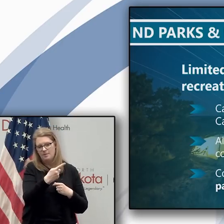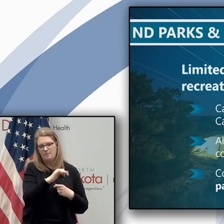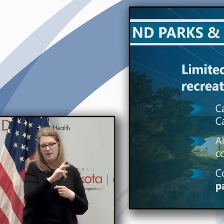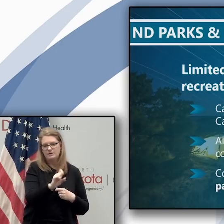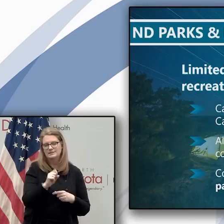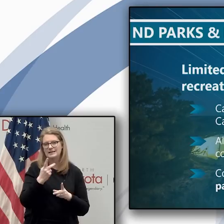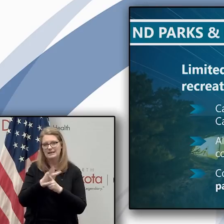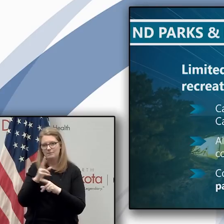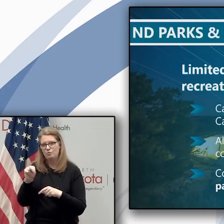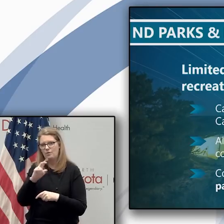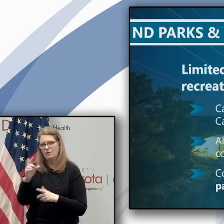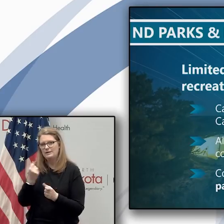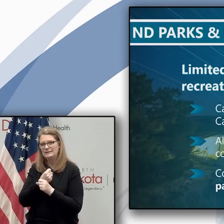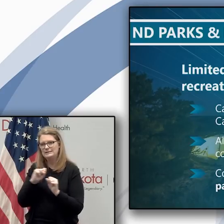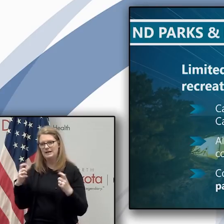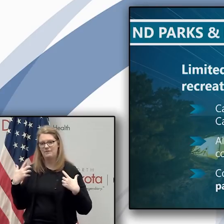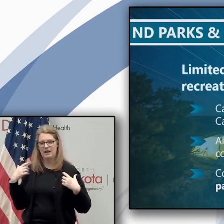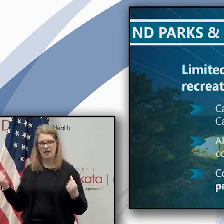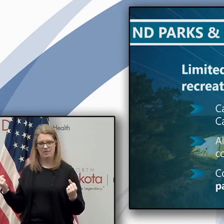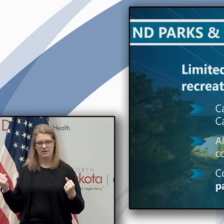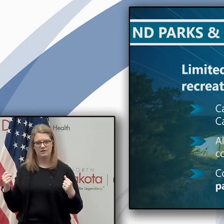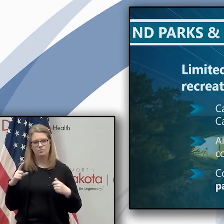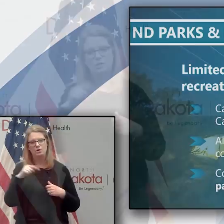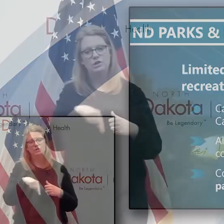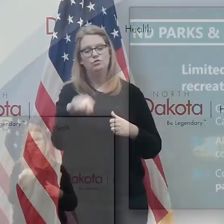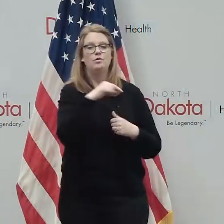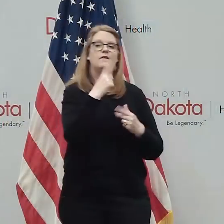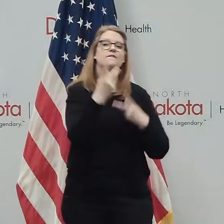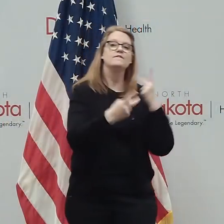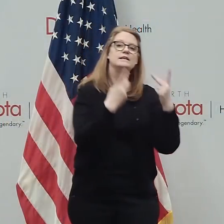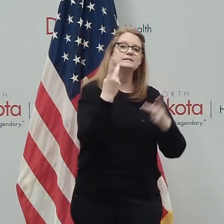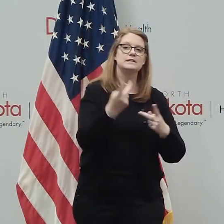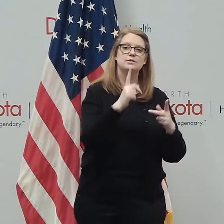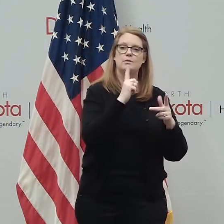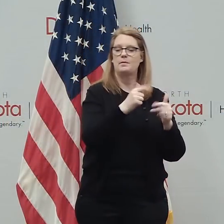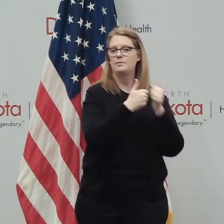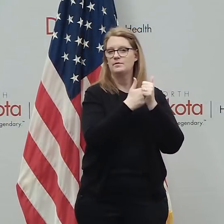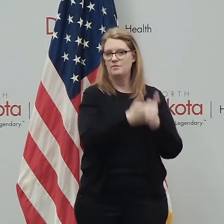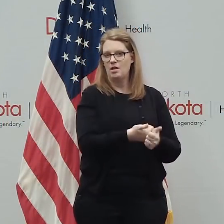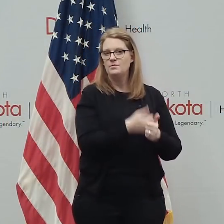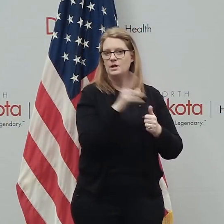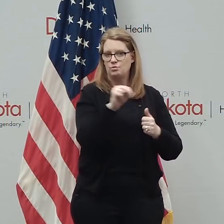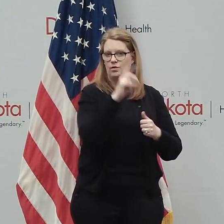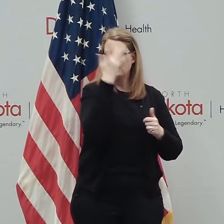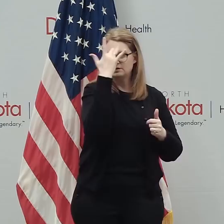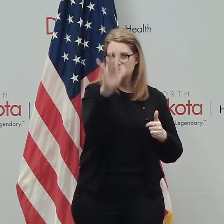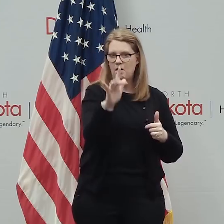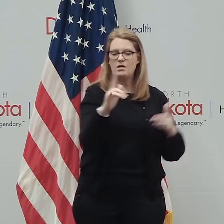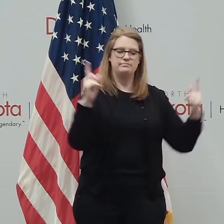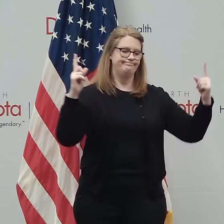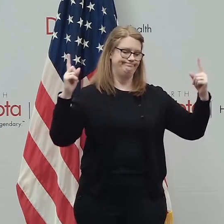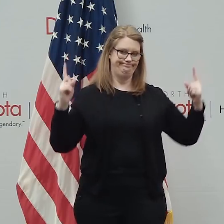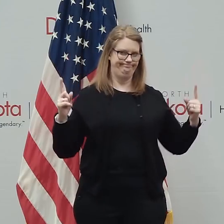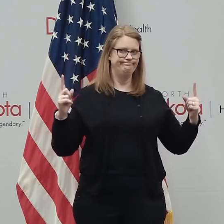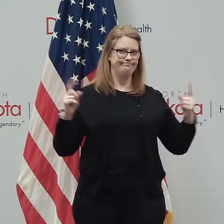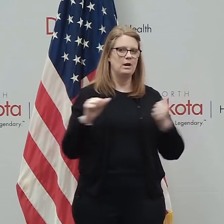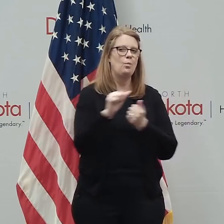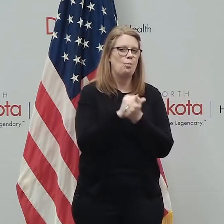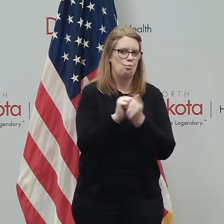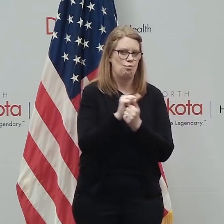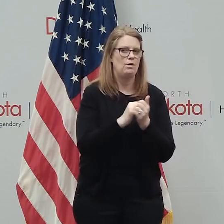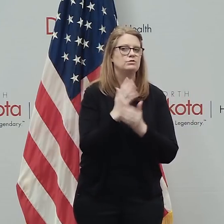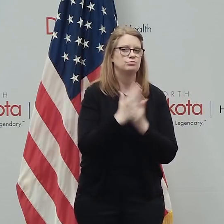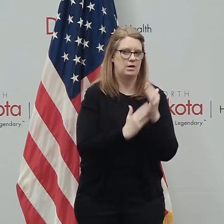healthy. And when you're visiting the parks, remember to be North Dakota smart, practice smart physical distancing, wash your